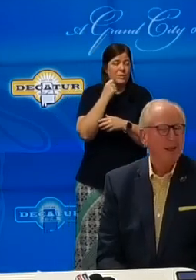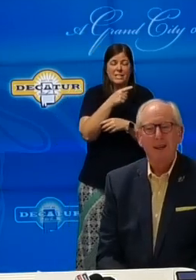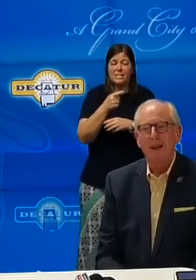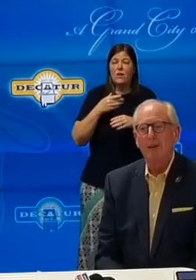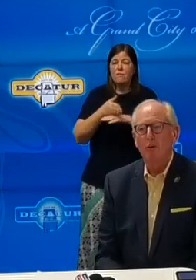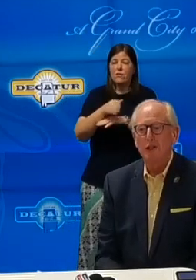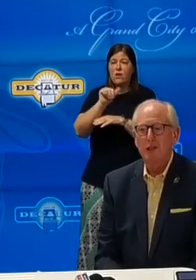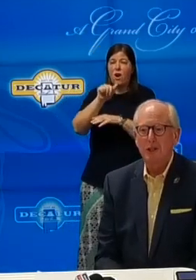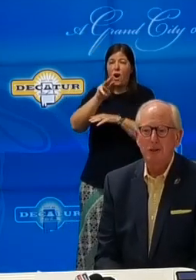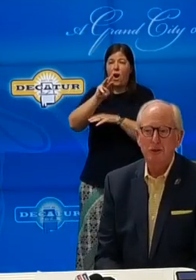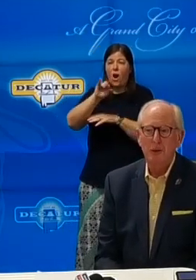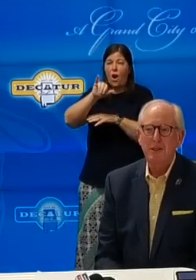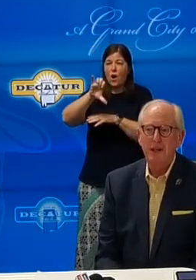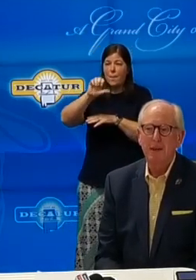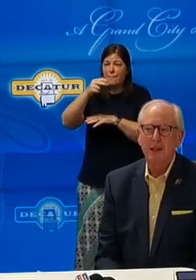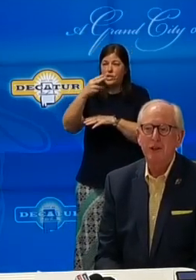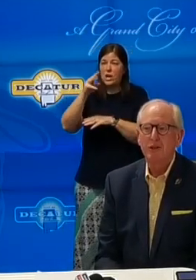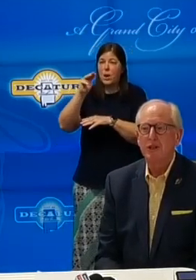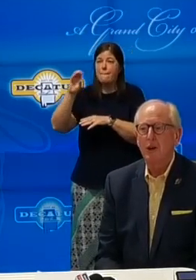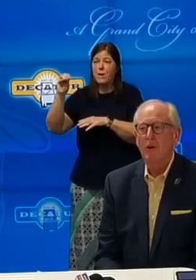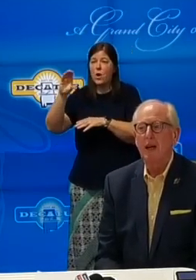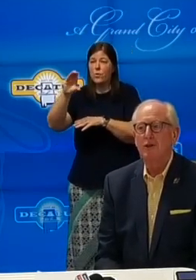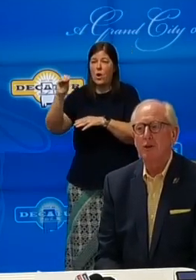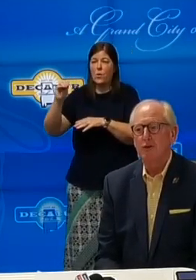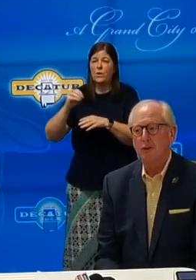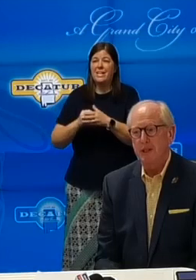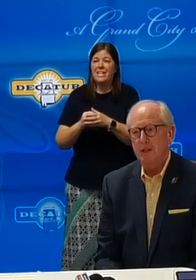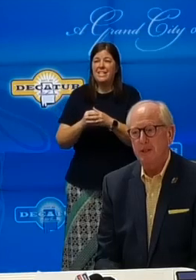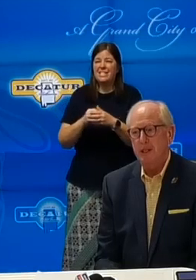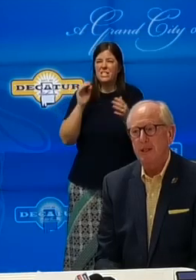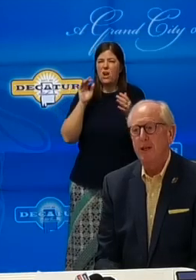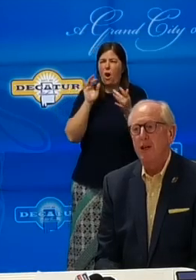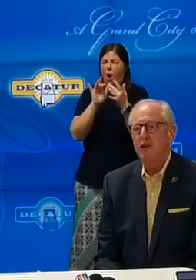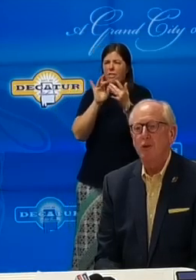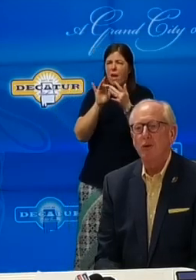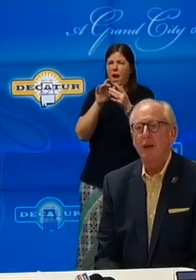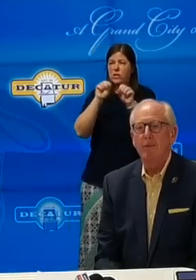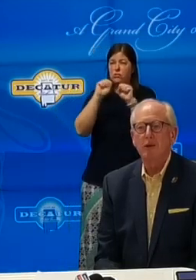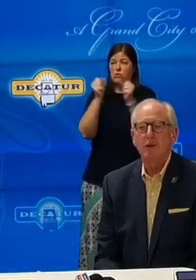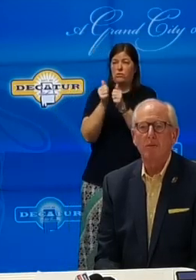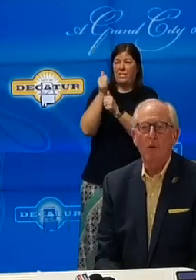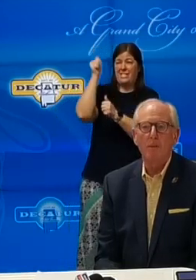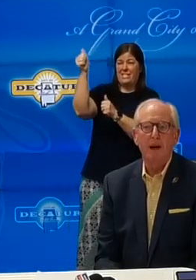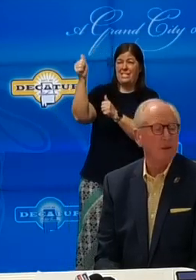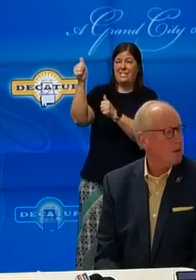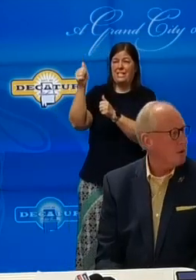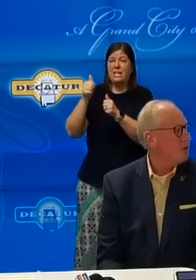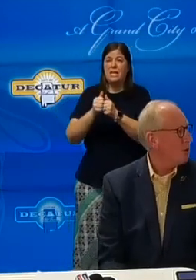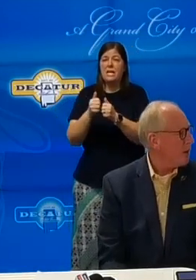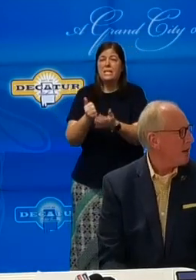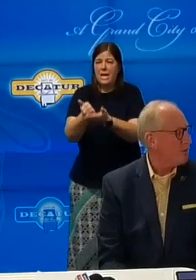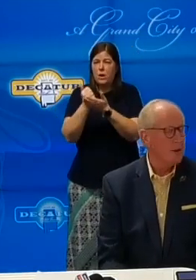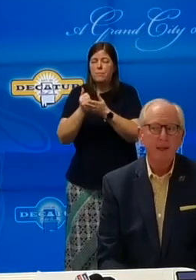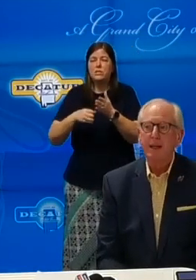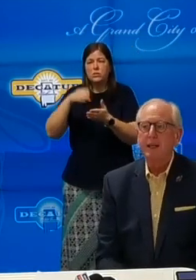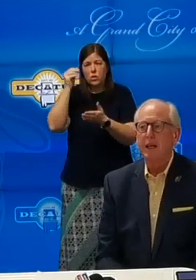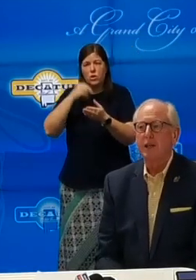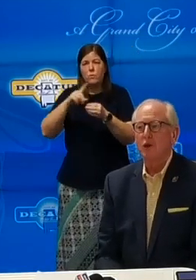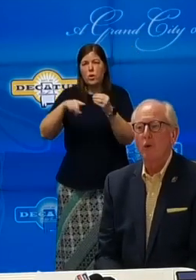MoCo, which has just recently been introduced. It's an online social distancing tool to help us learn more about the community around